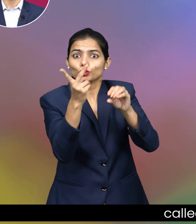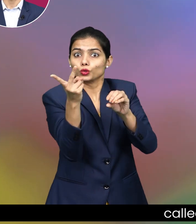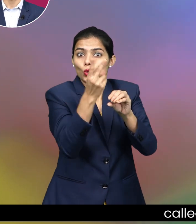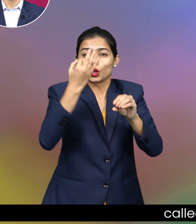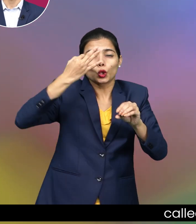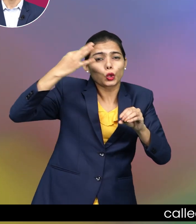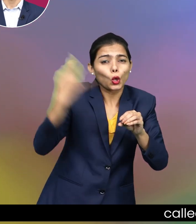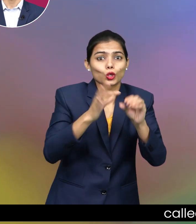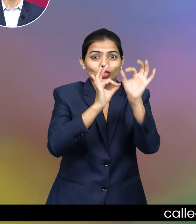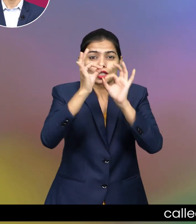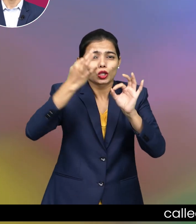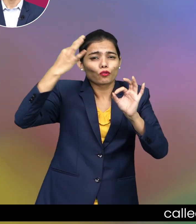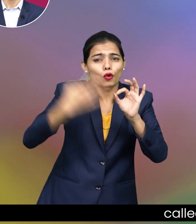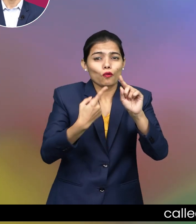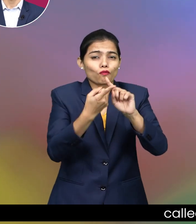cells.